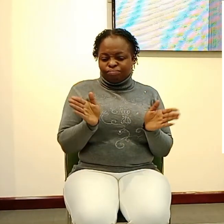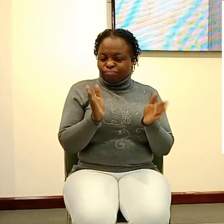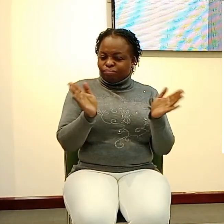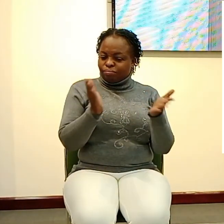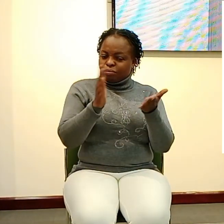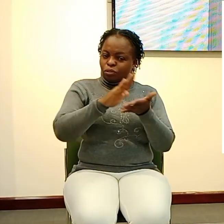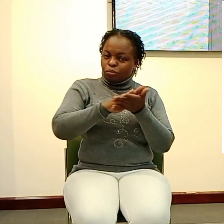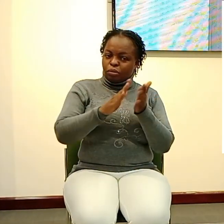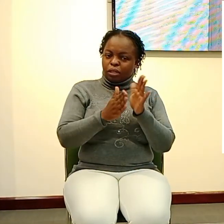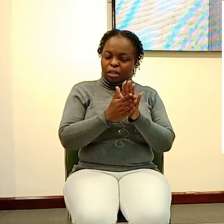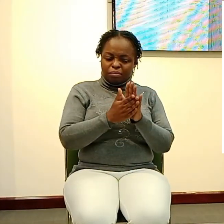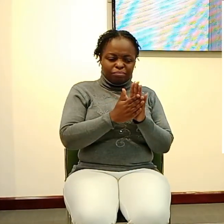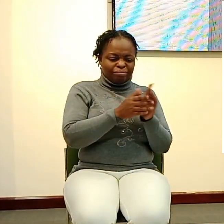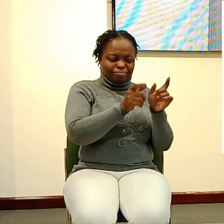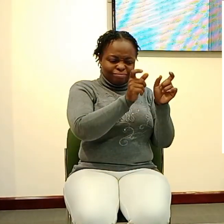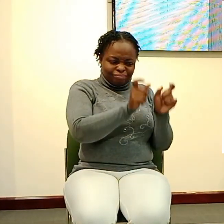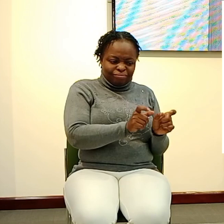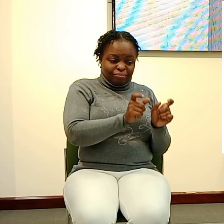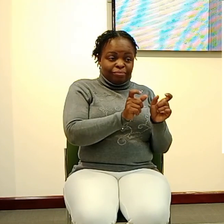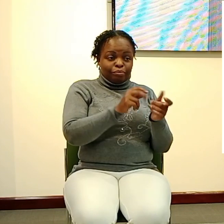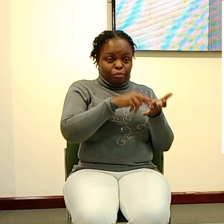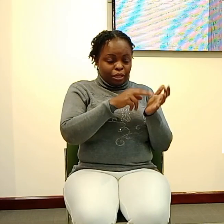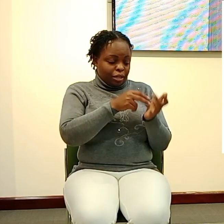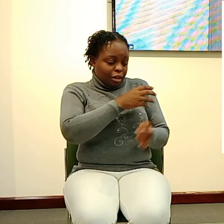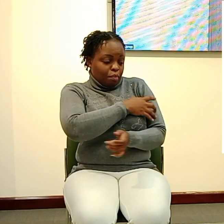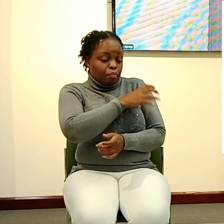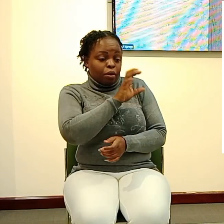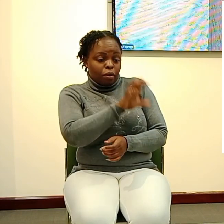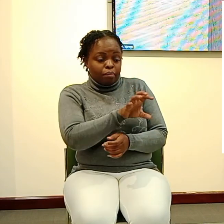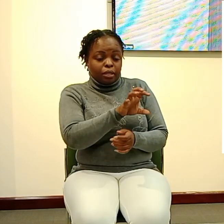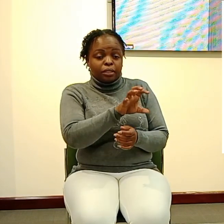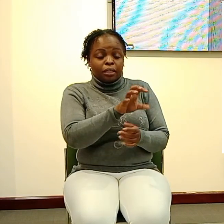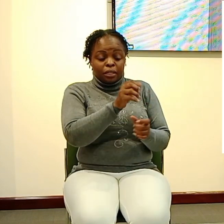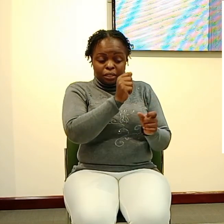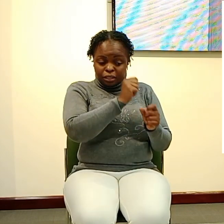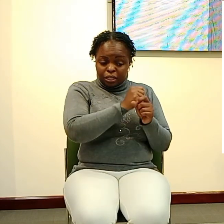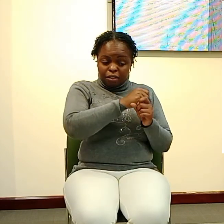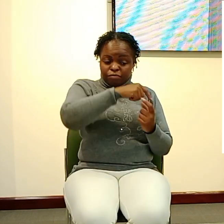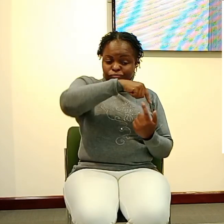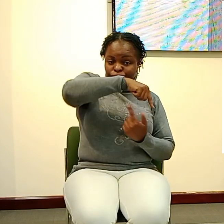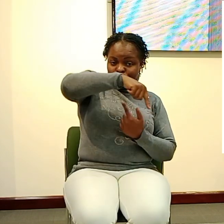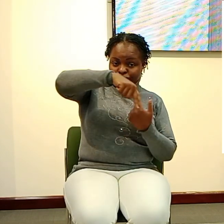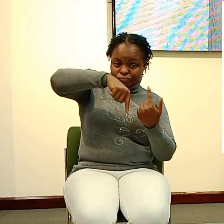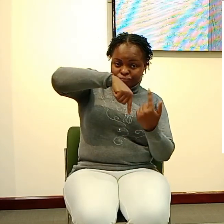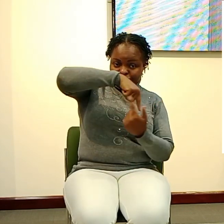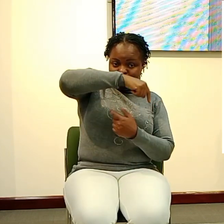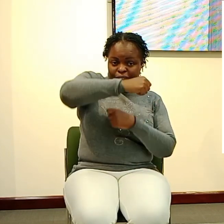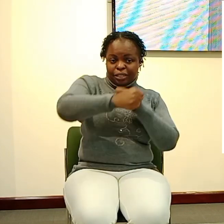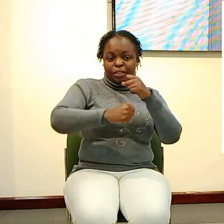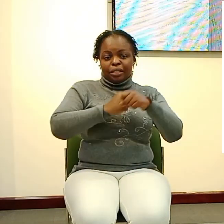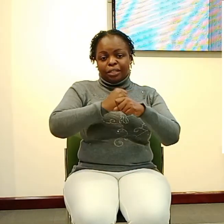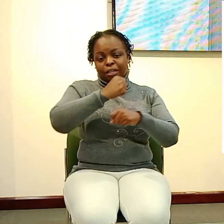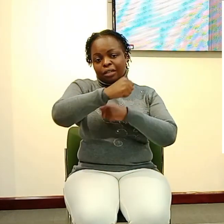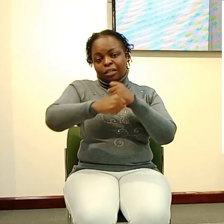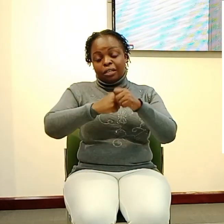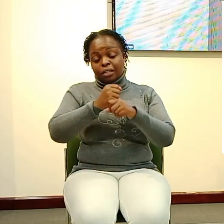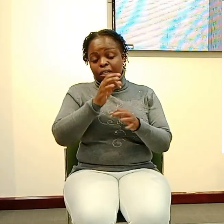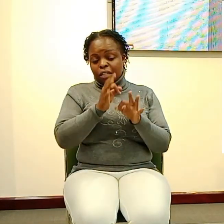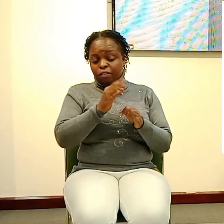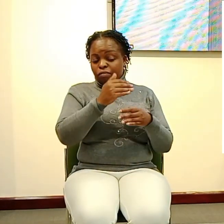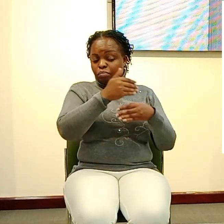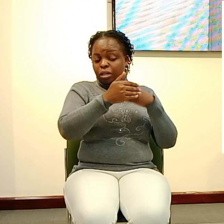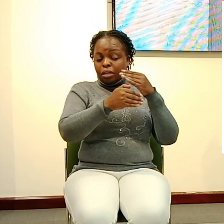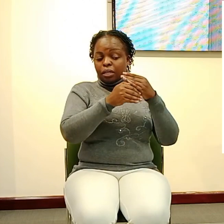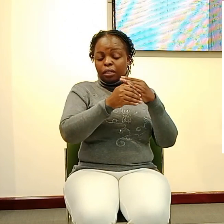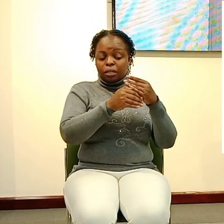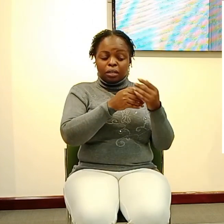become no. So in Parliament, staff are rotated every year. So whether we are building that